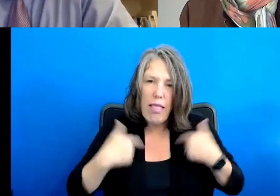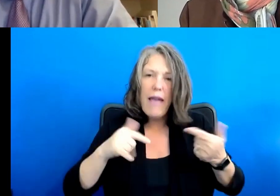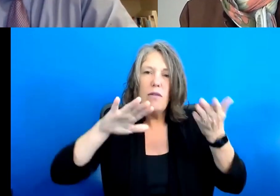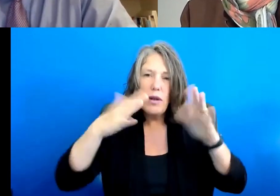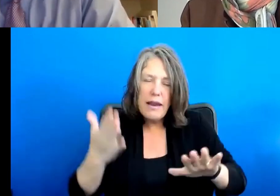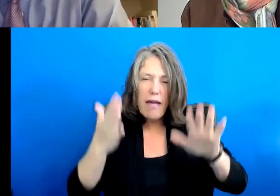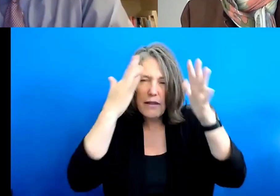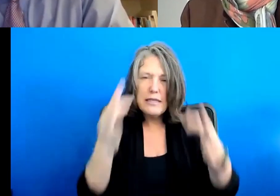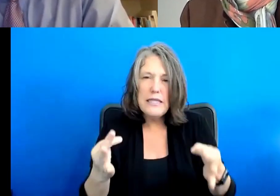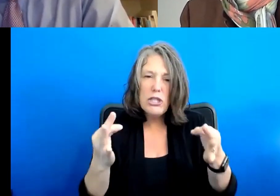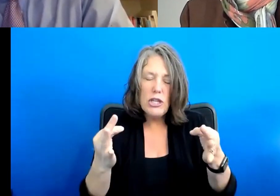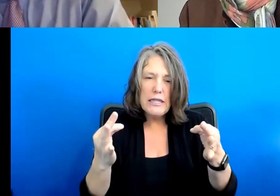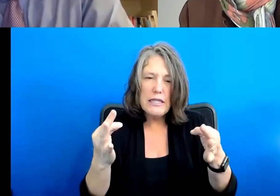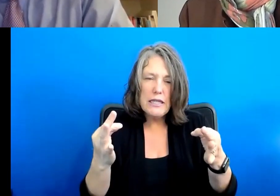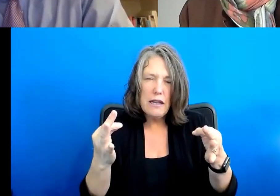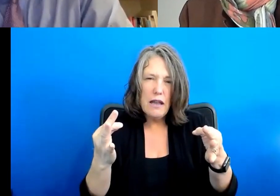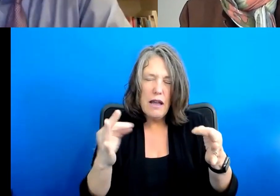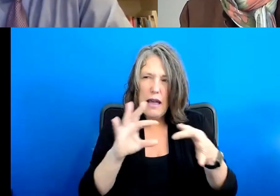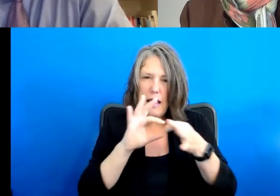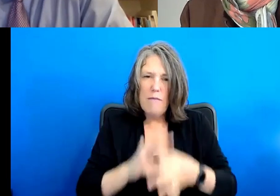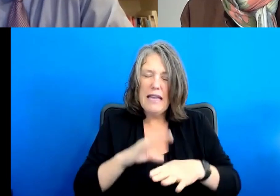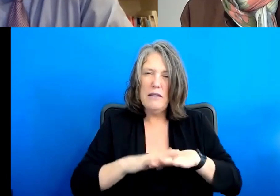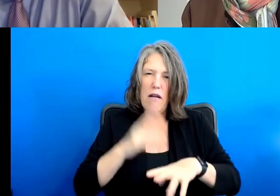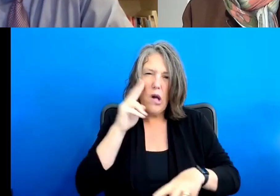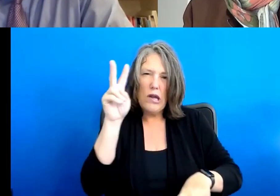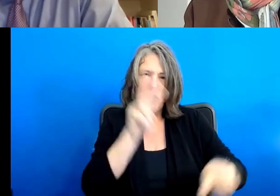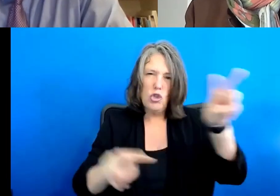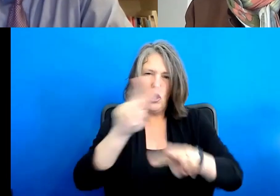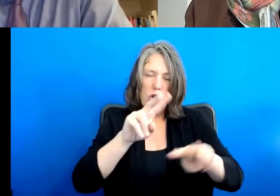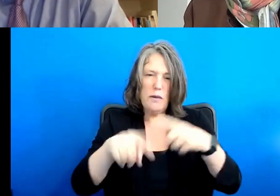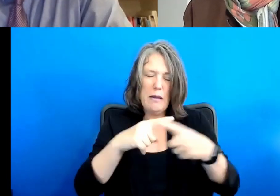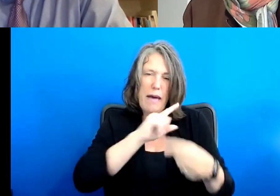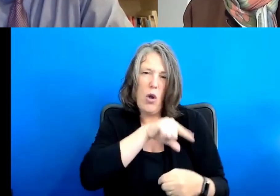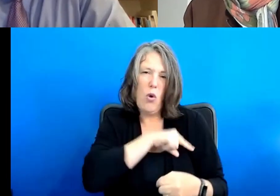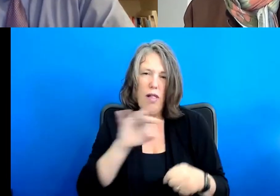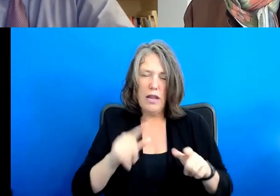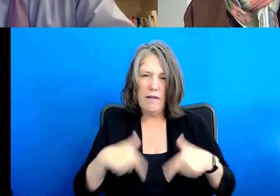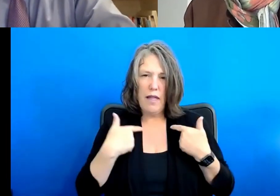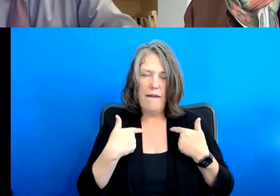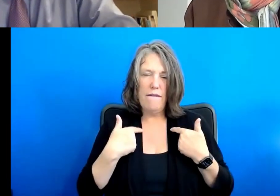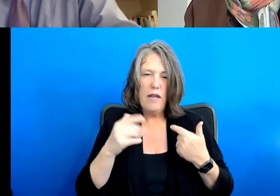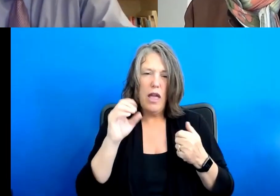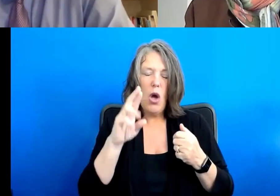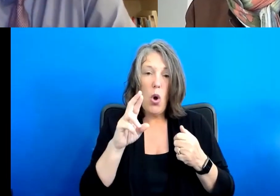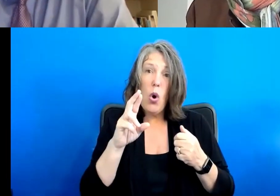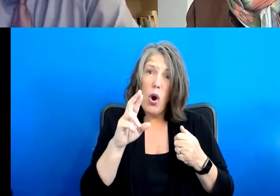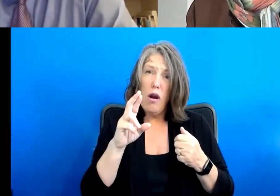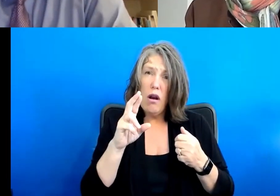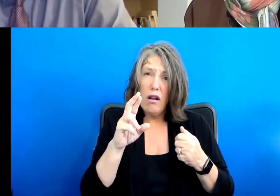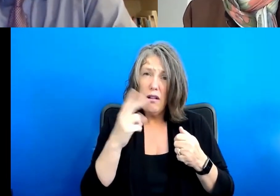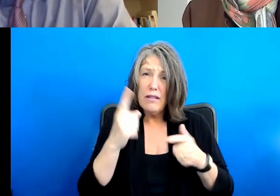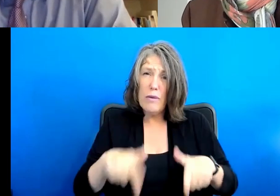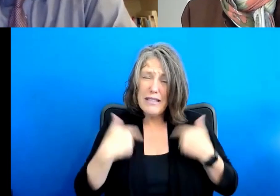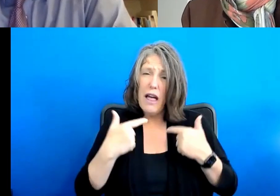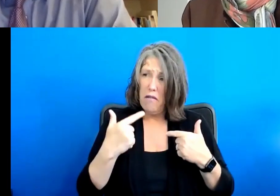death decisions, based on judgments about the quality of life or the worthiness of life,